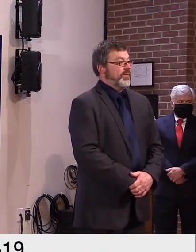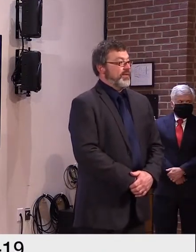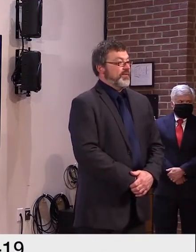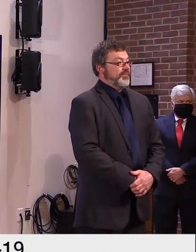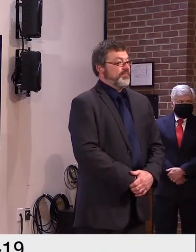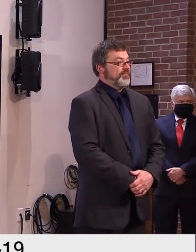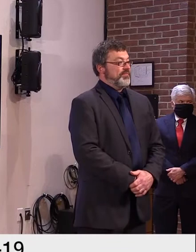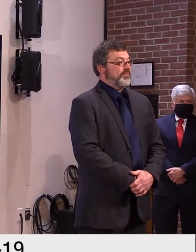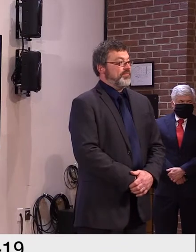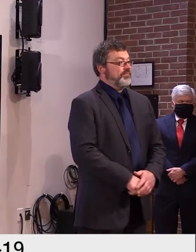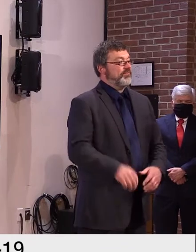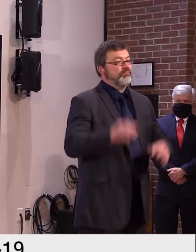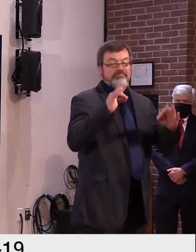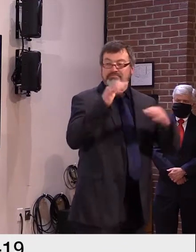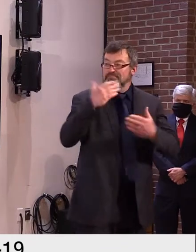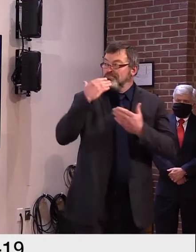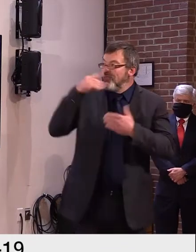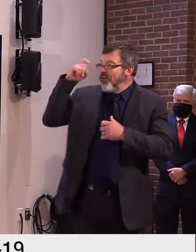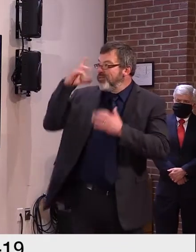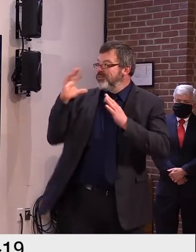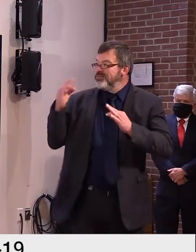Thank you, Governor. Good morning.